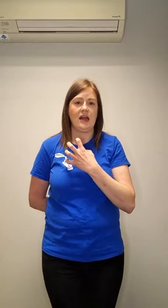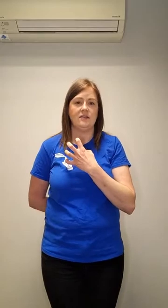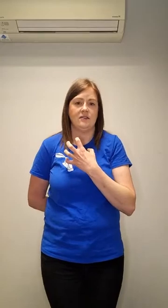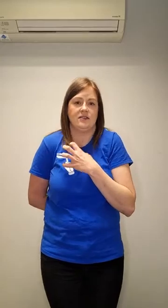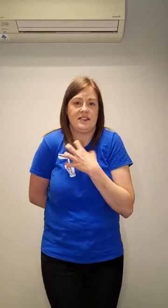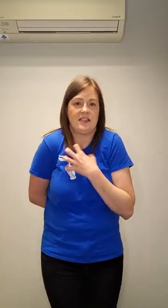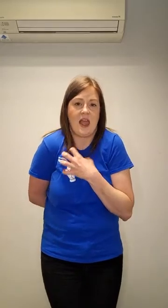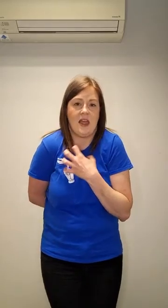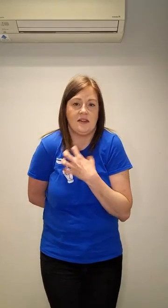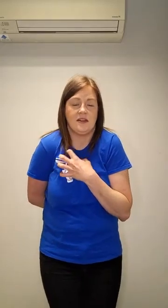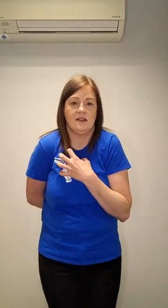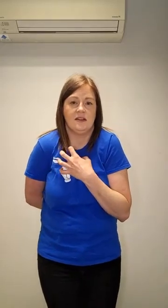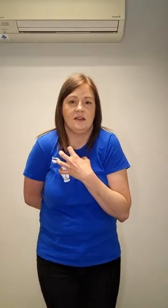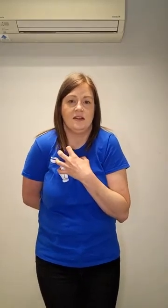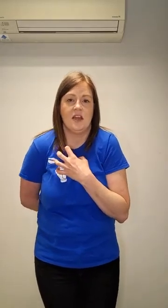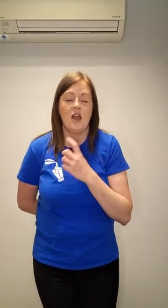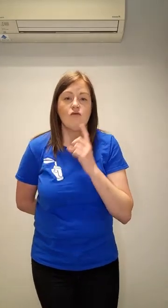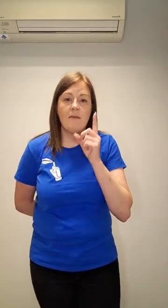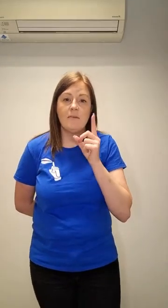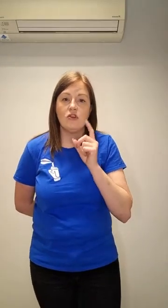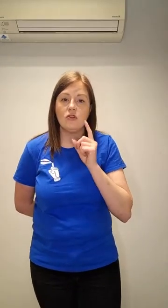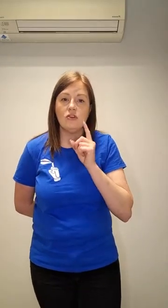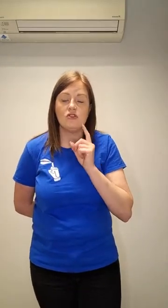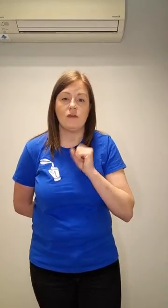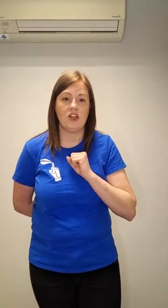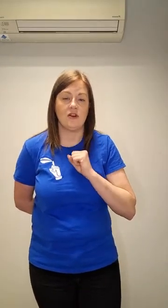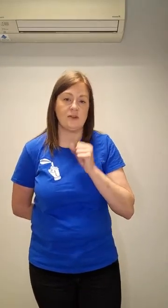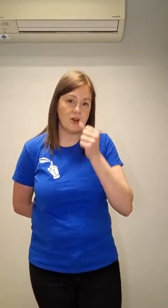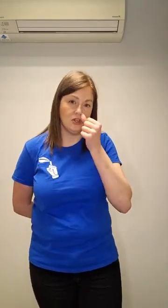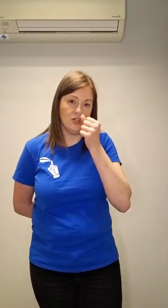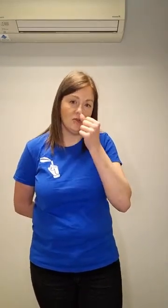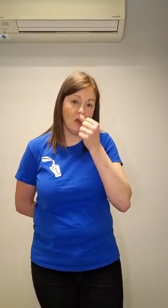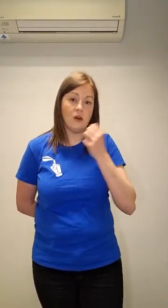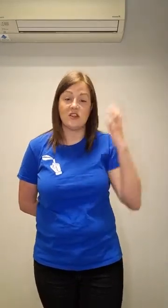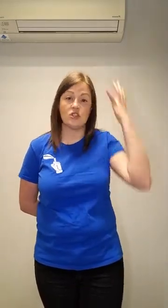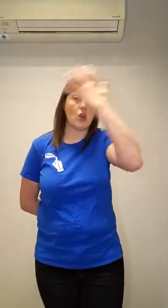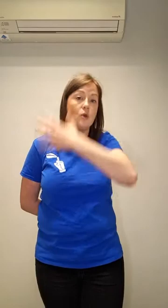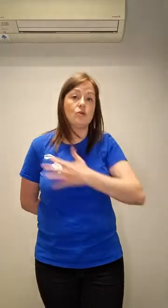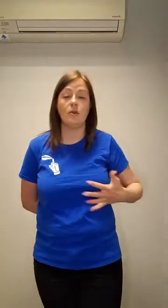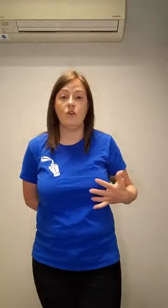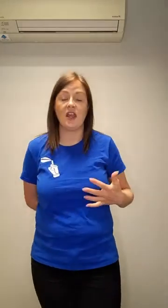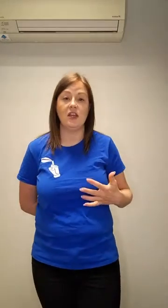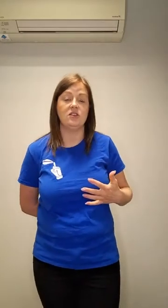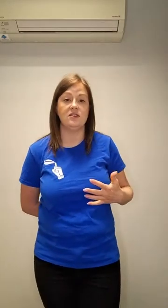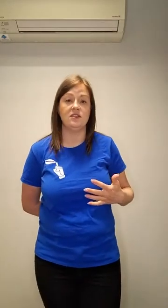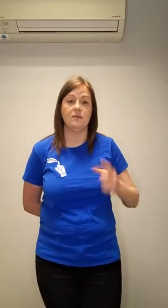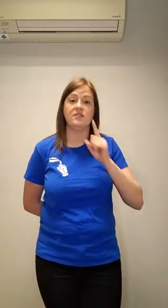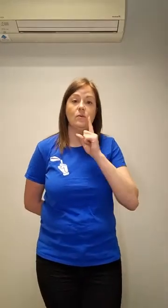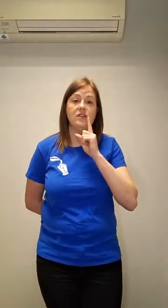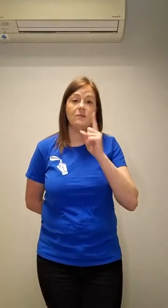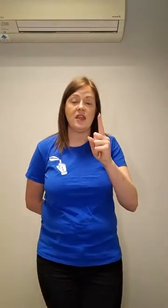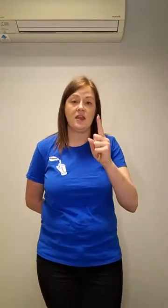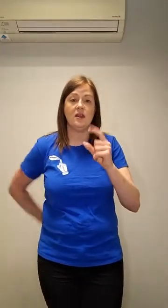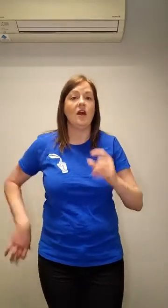and scared. Remember, you can use your facial expression too. Signalong is a total communication system. So we speak,